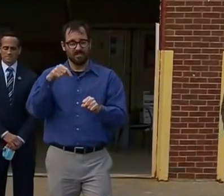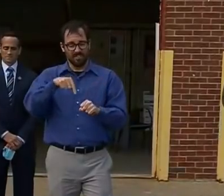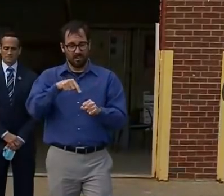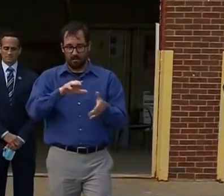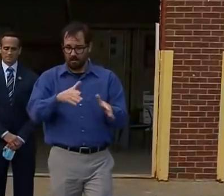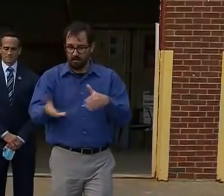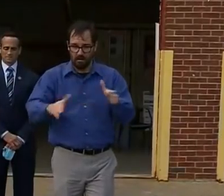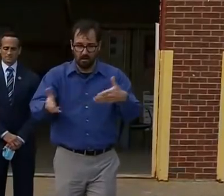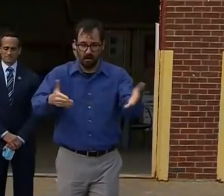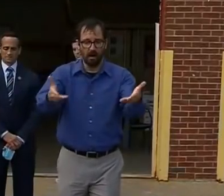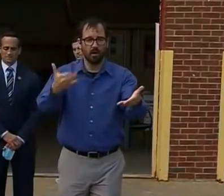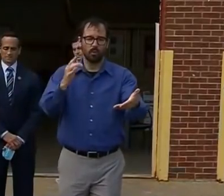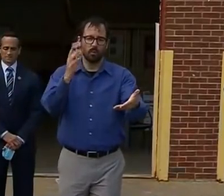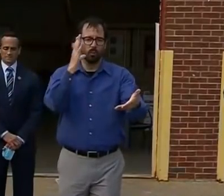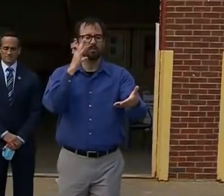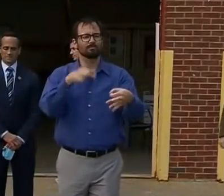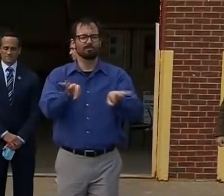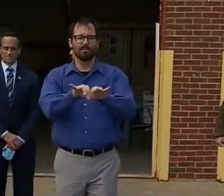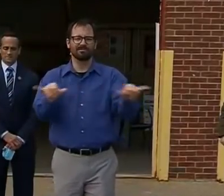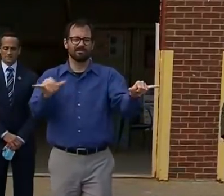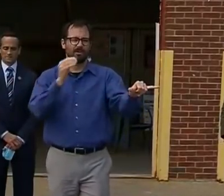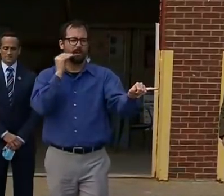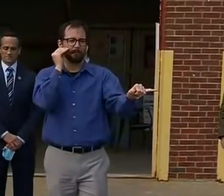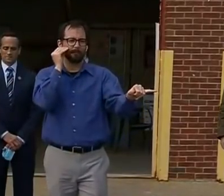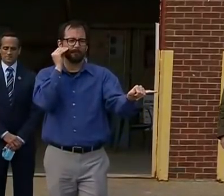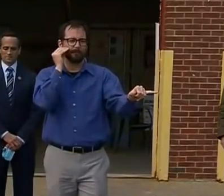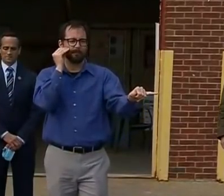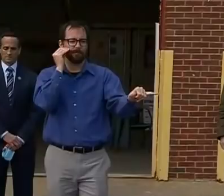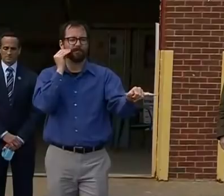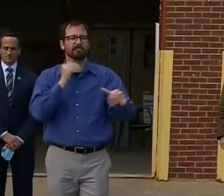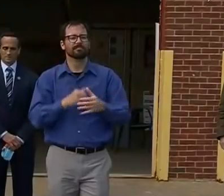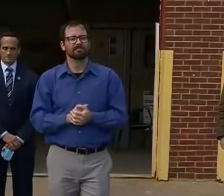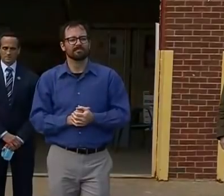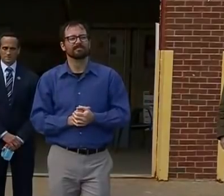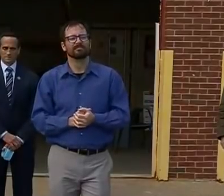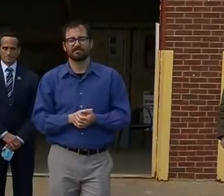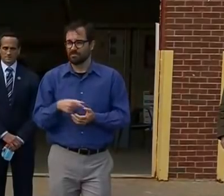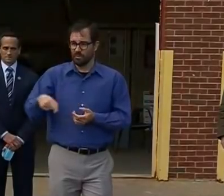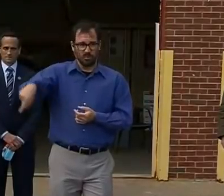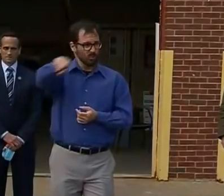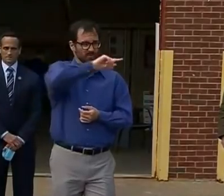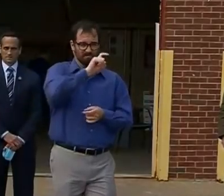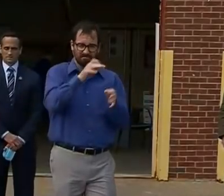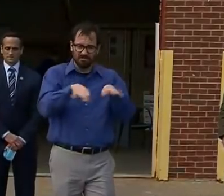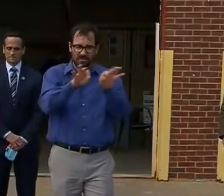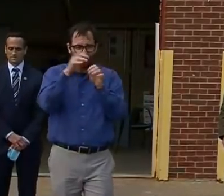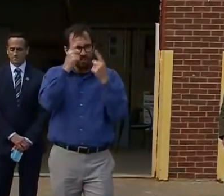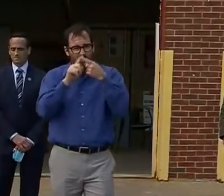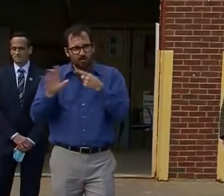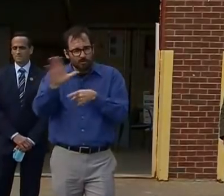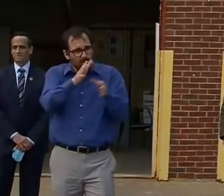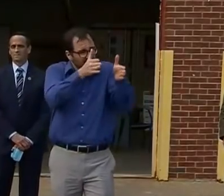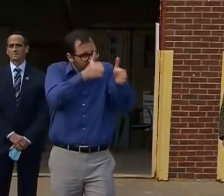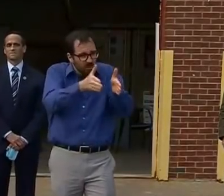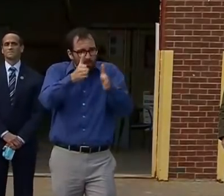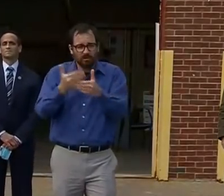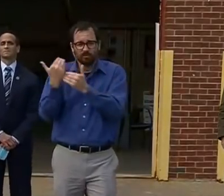people you come in contact with. And I said the first time we limited gatherings and basically shut